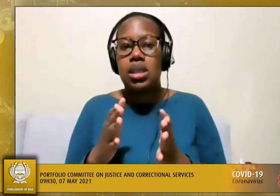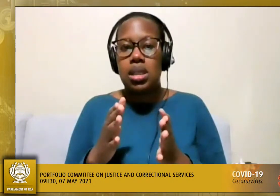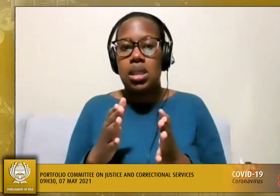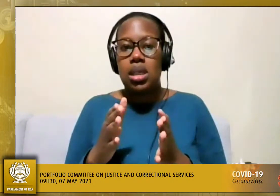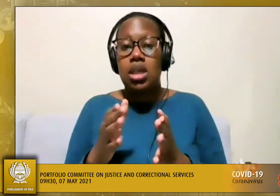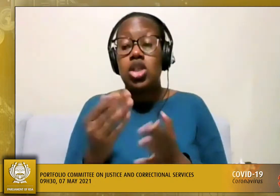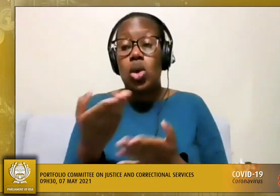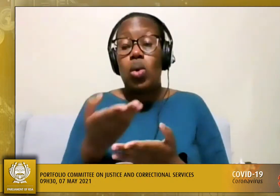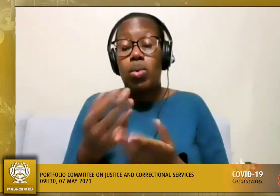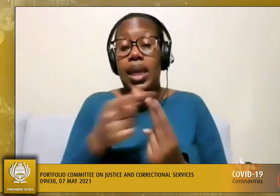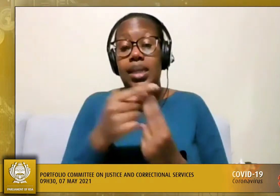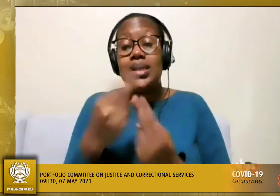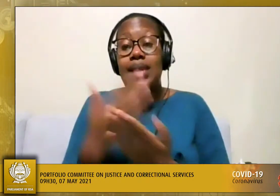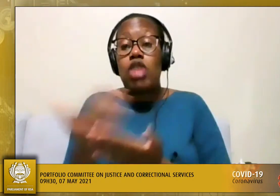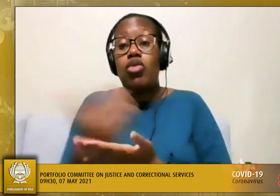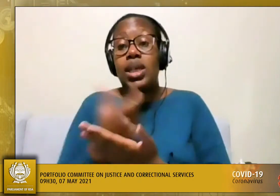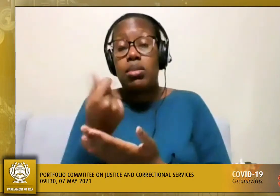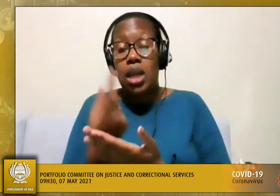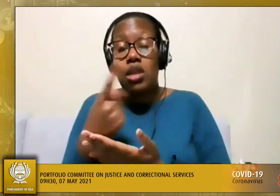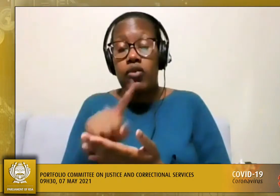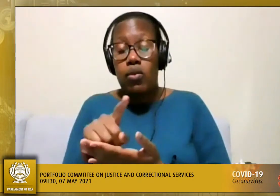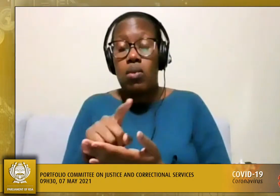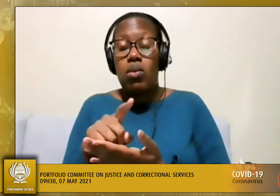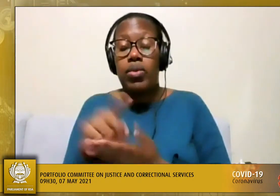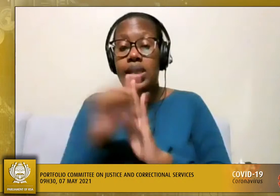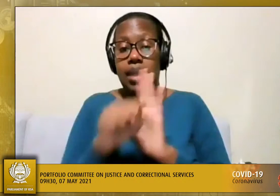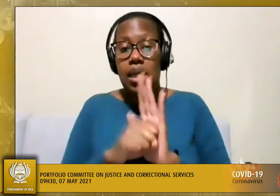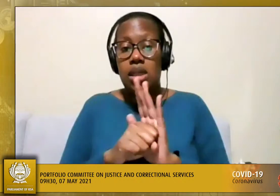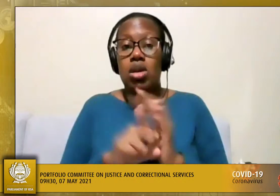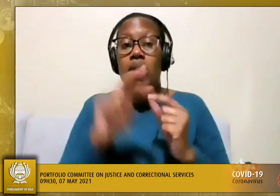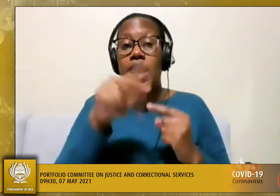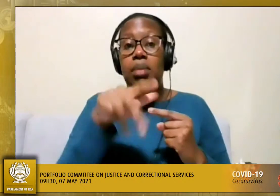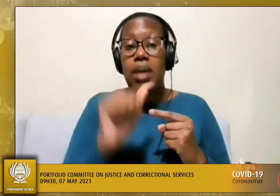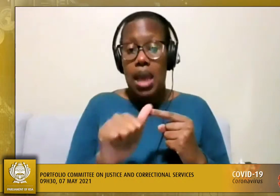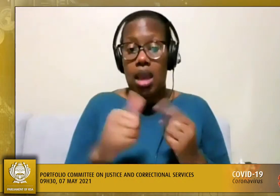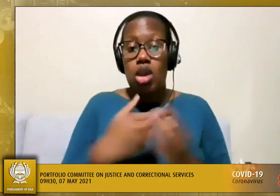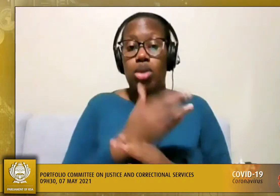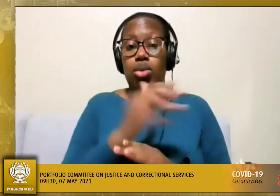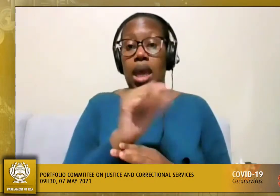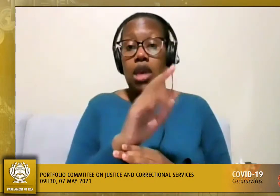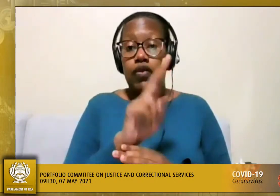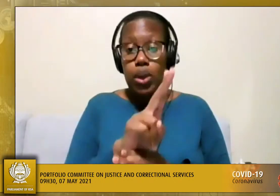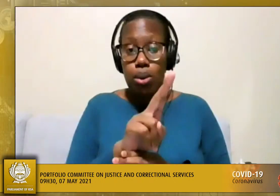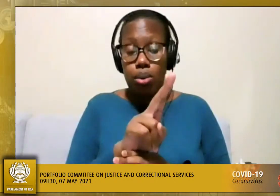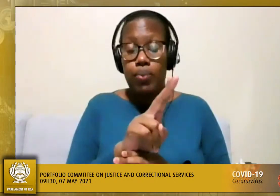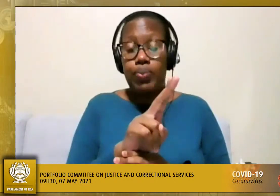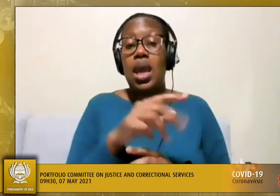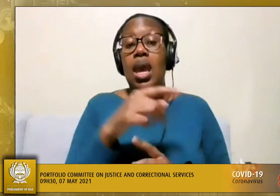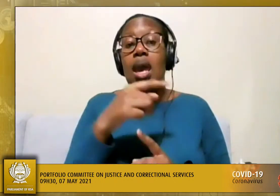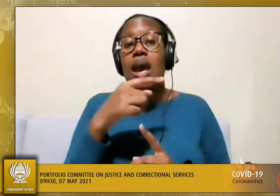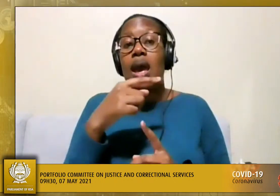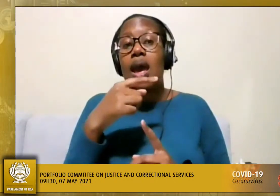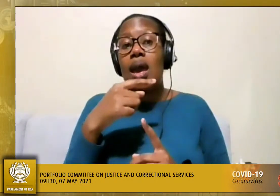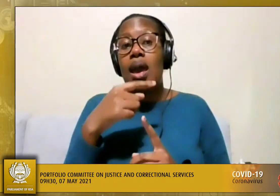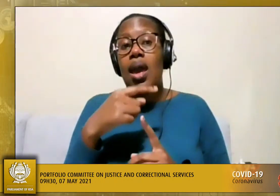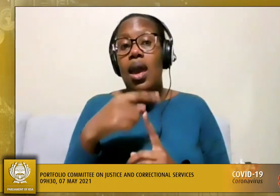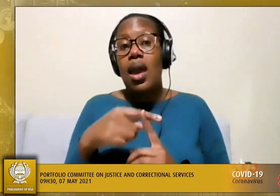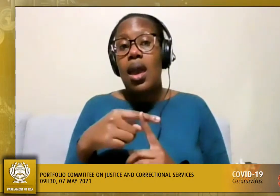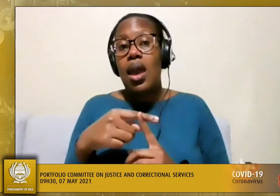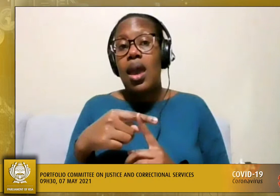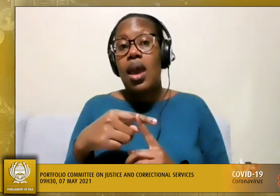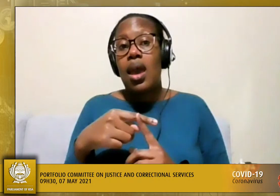state that is the NPA through your asset for future and others and the